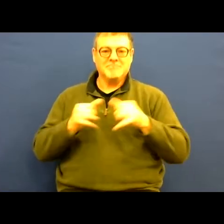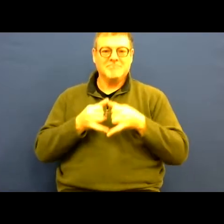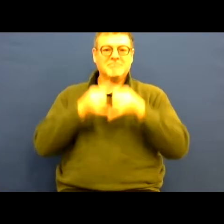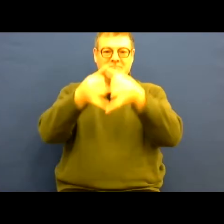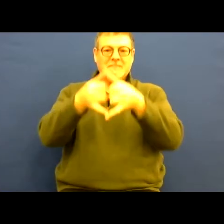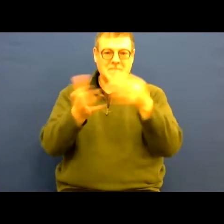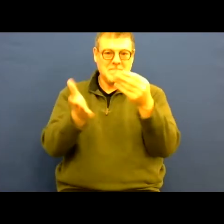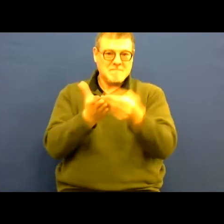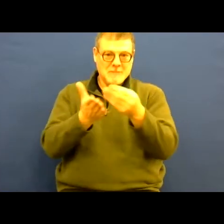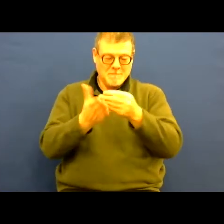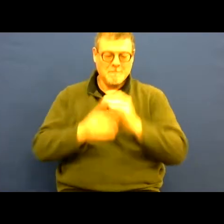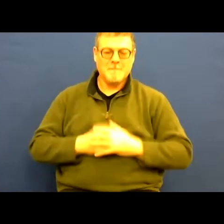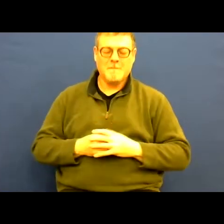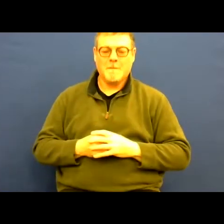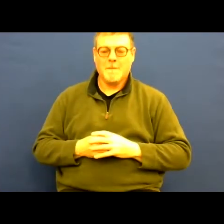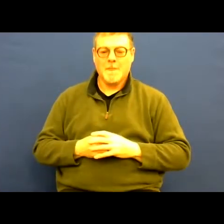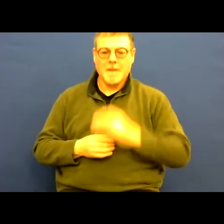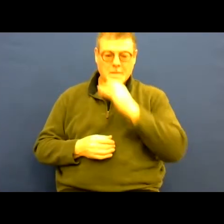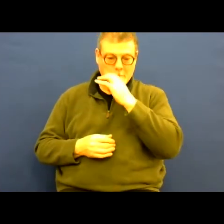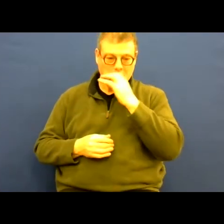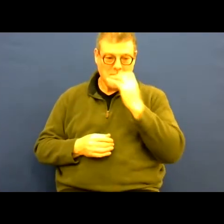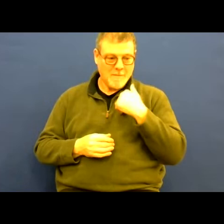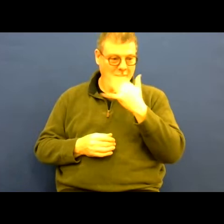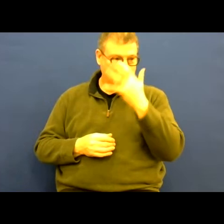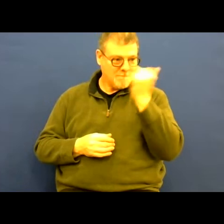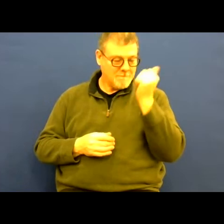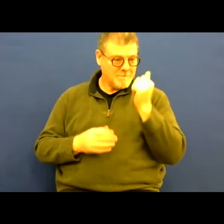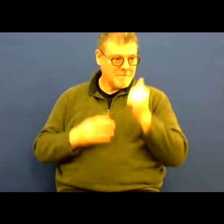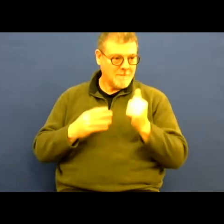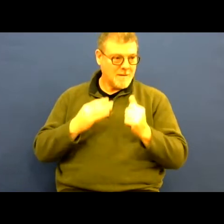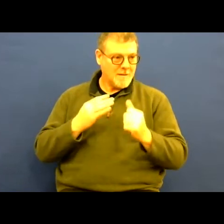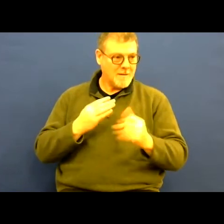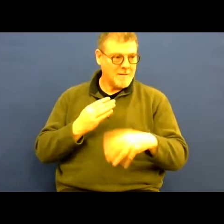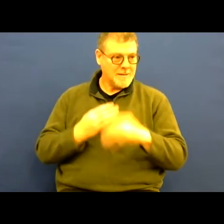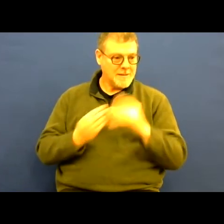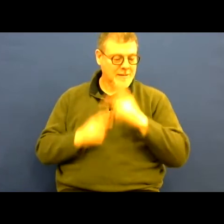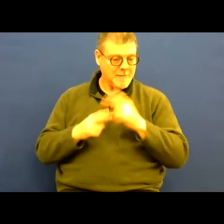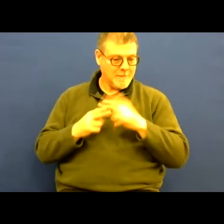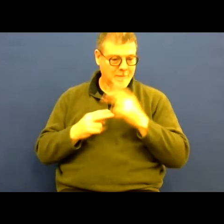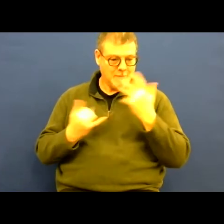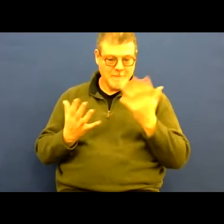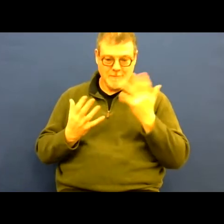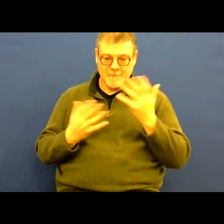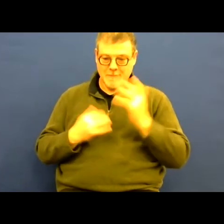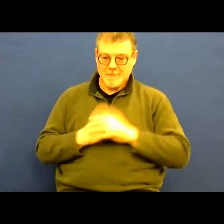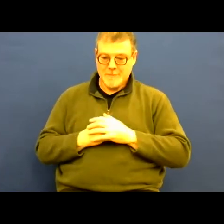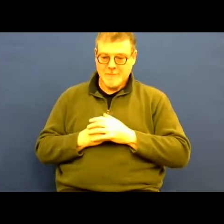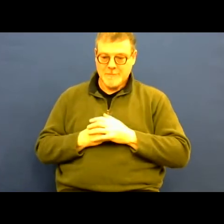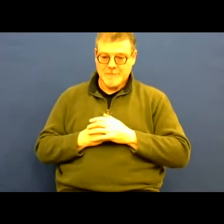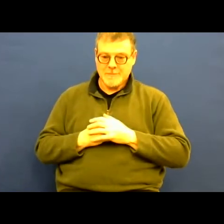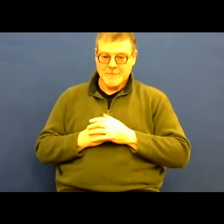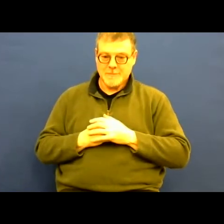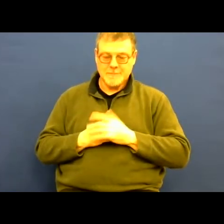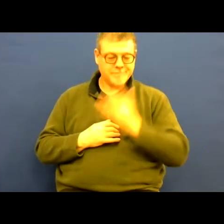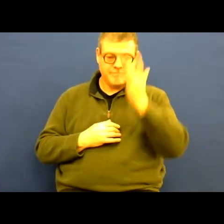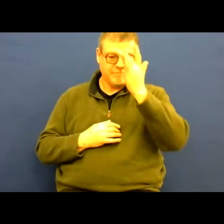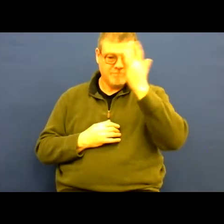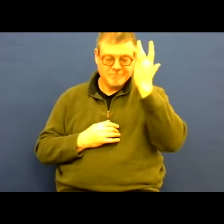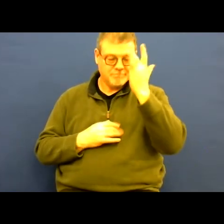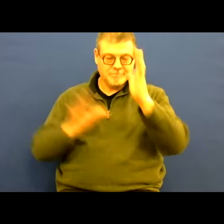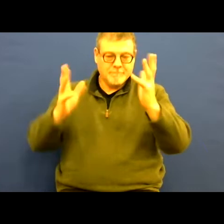scholarship. Got what its official name is. Something Hope.